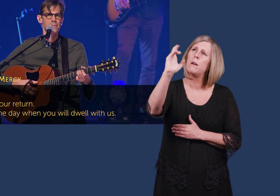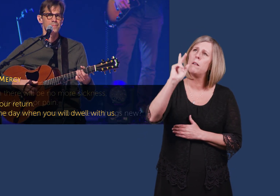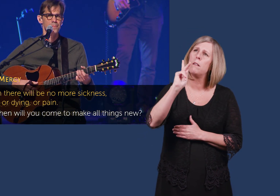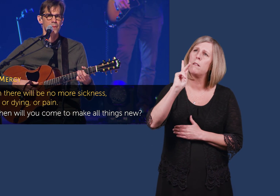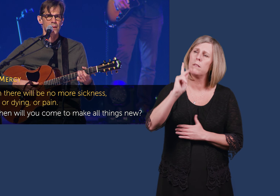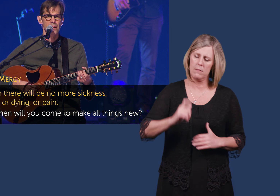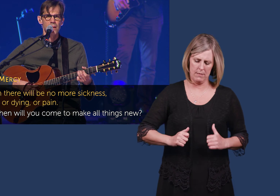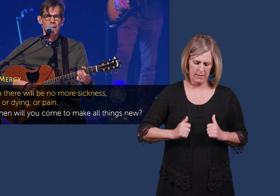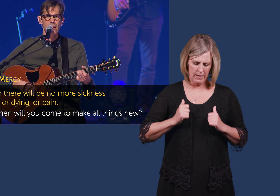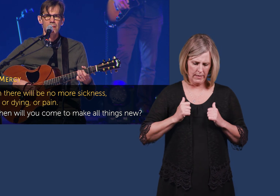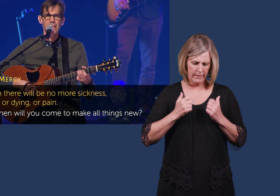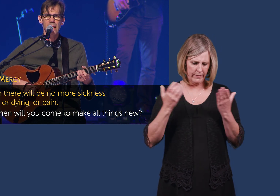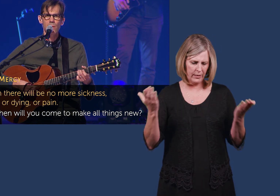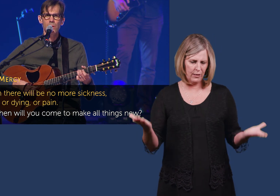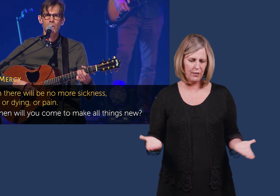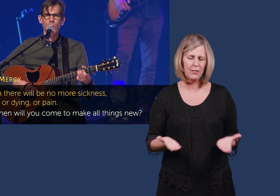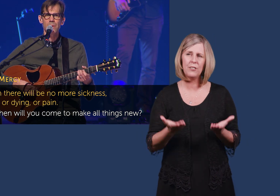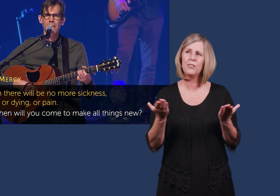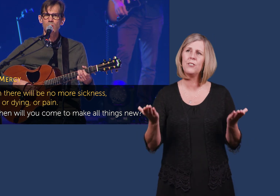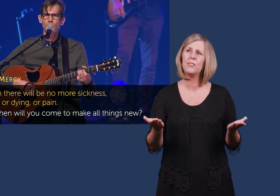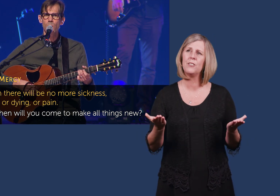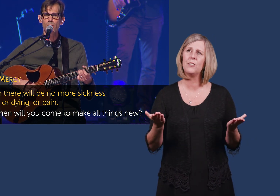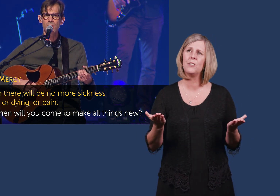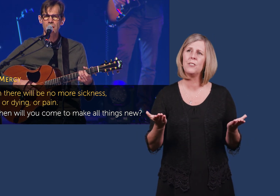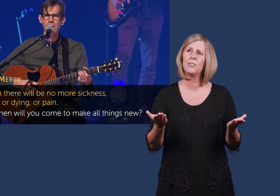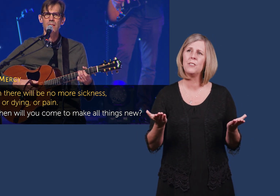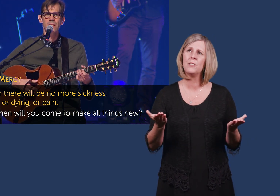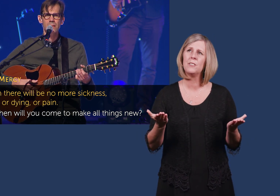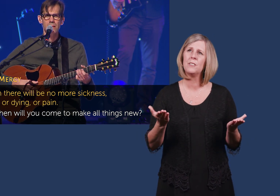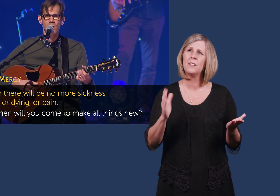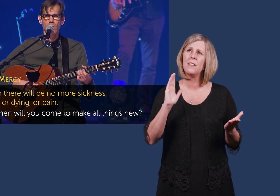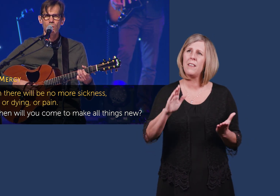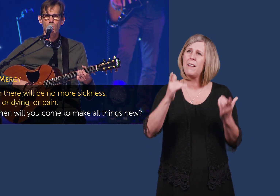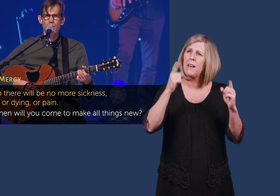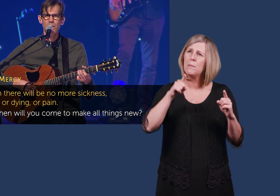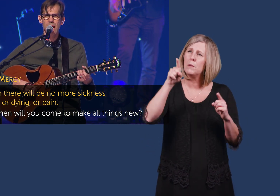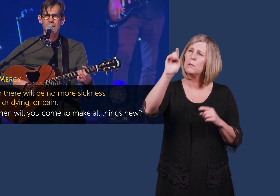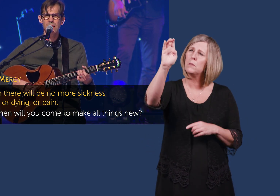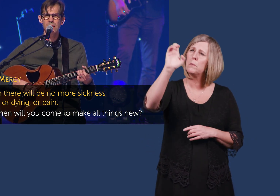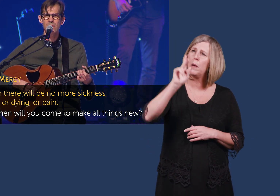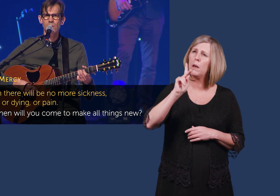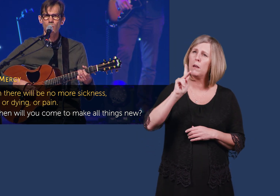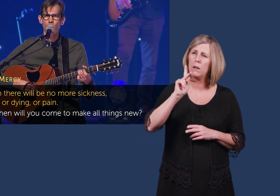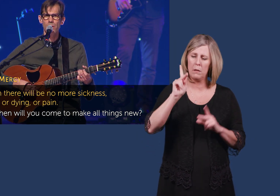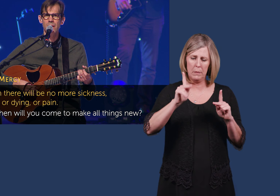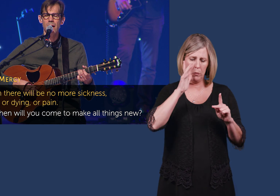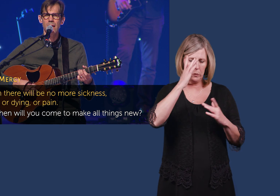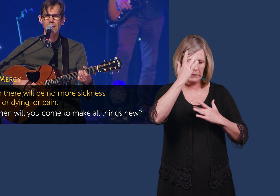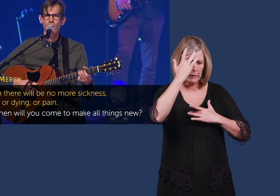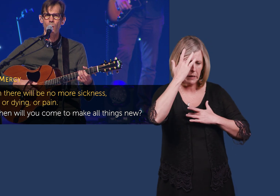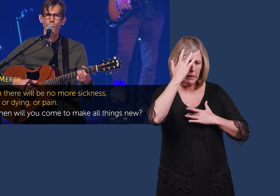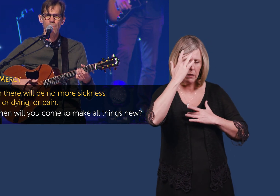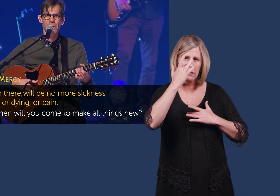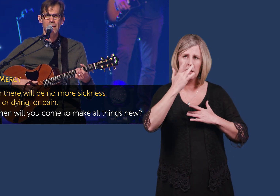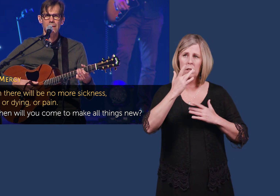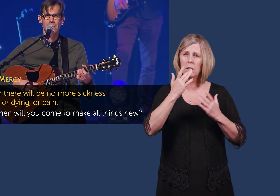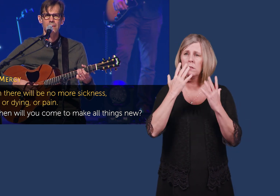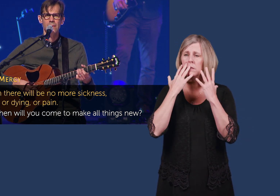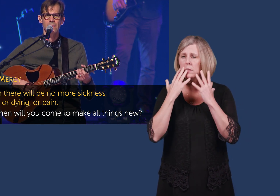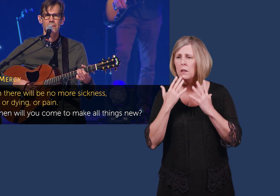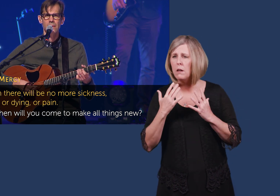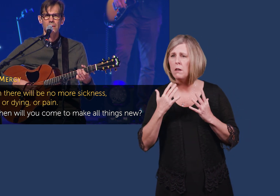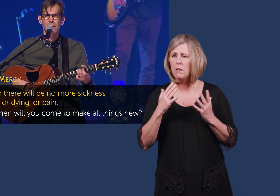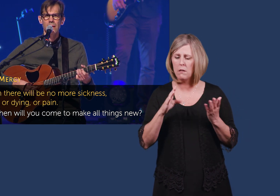us, the day when there will be no more sickness or sadness or dying or pain.